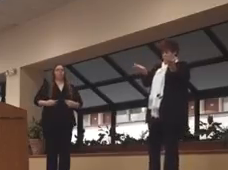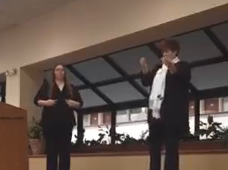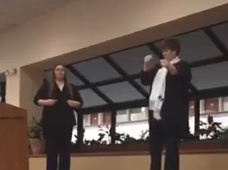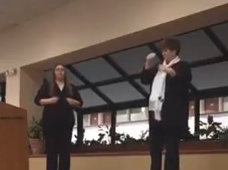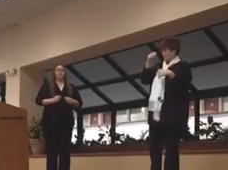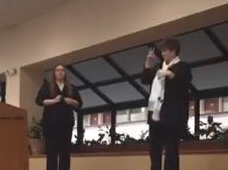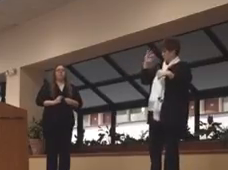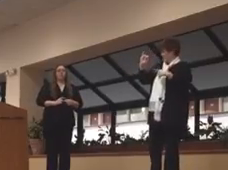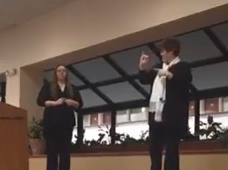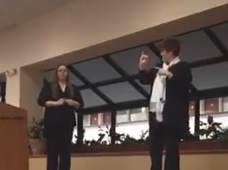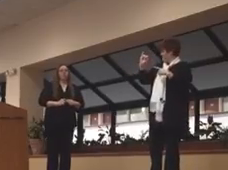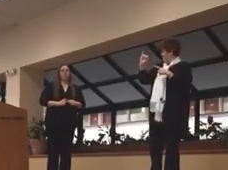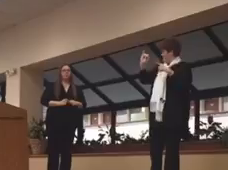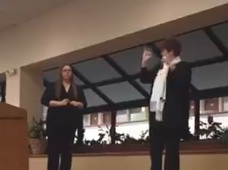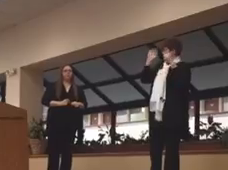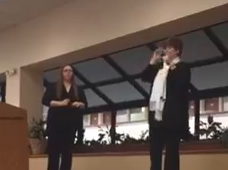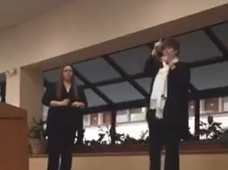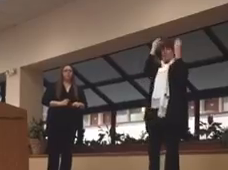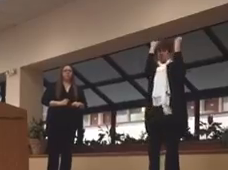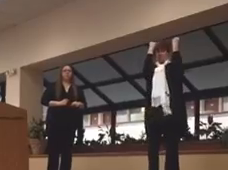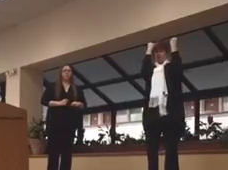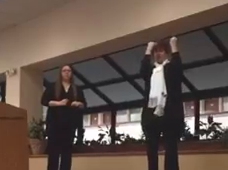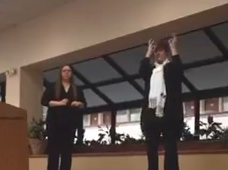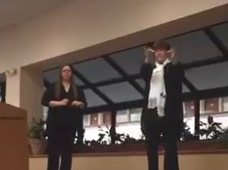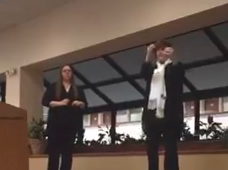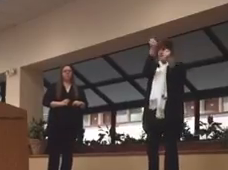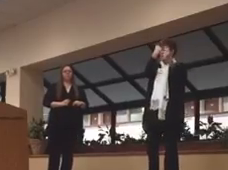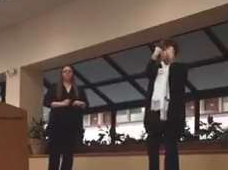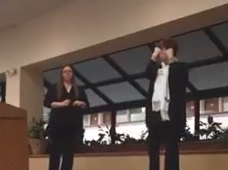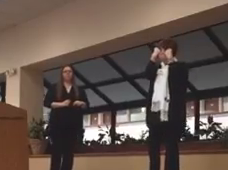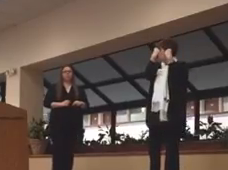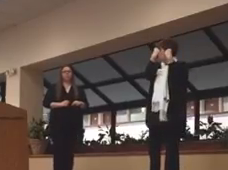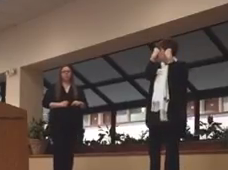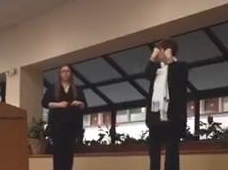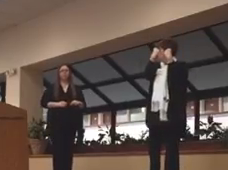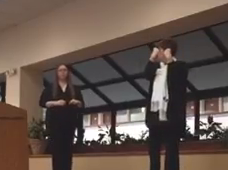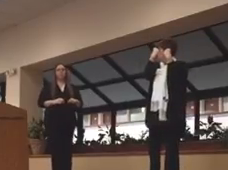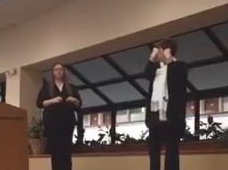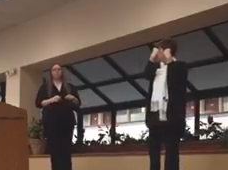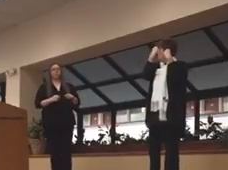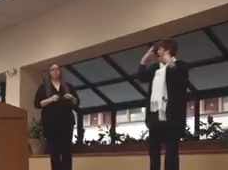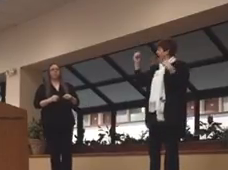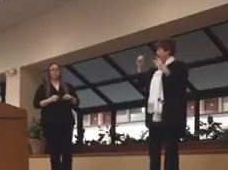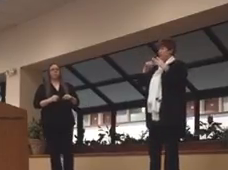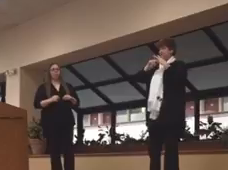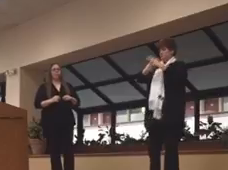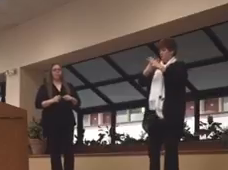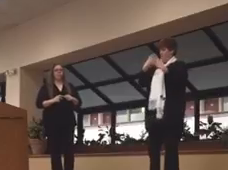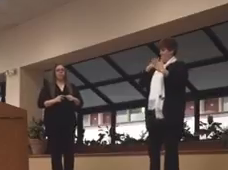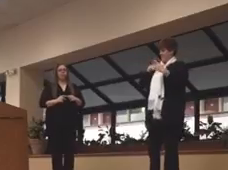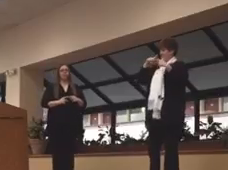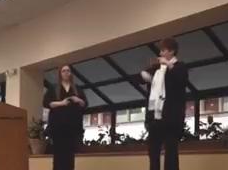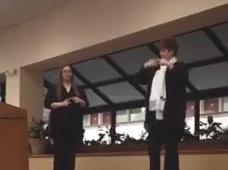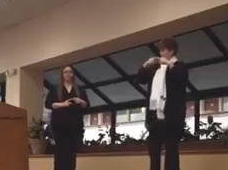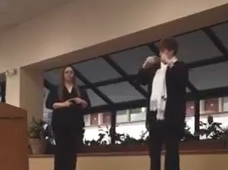in Michigan. Could I submit that documentation? And would they consider that as providing, whether they would want to